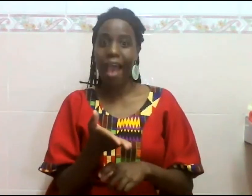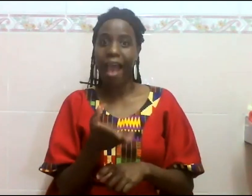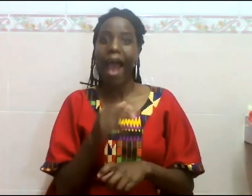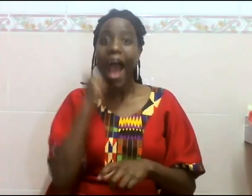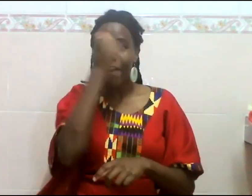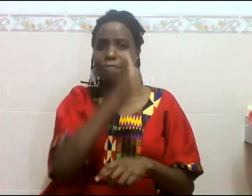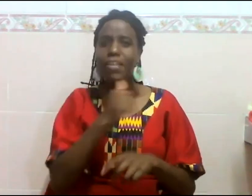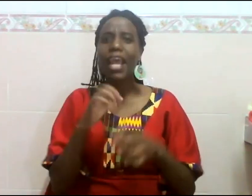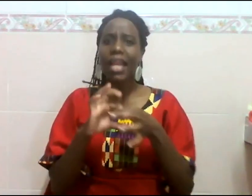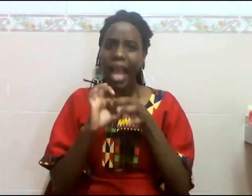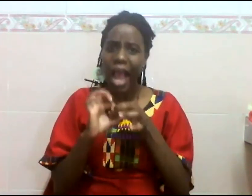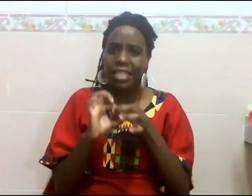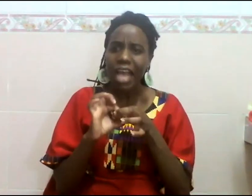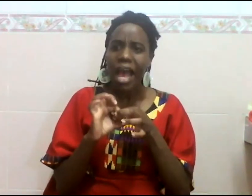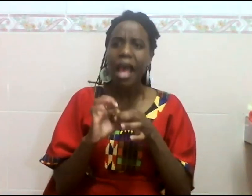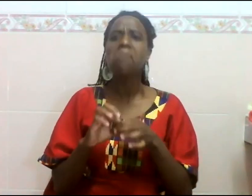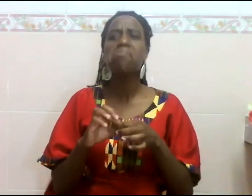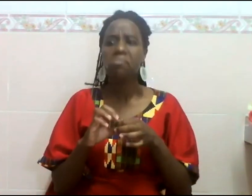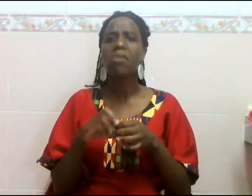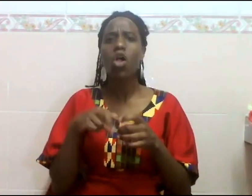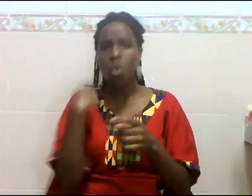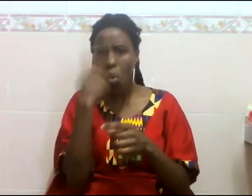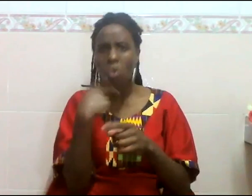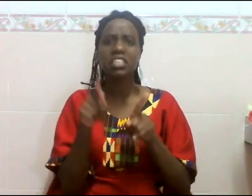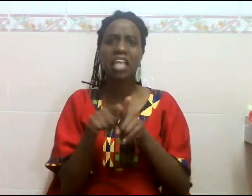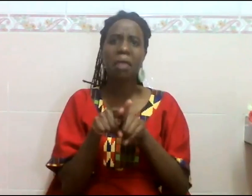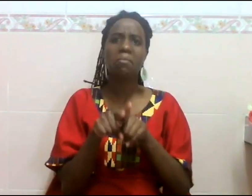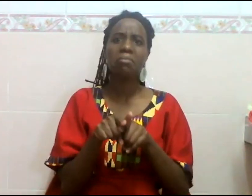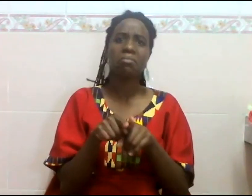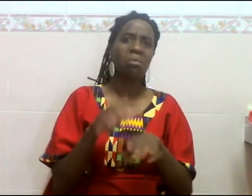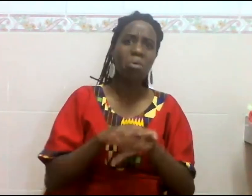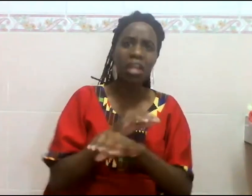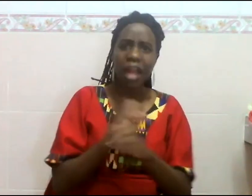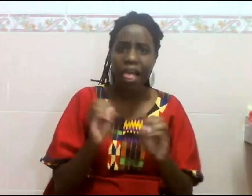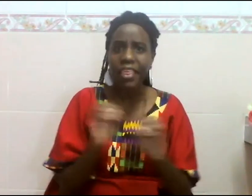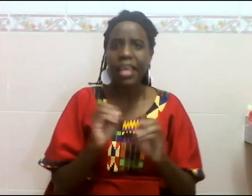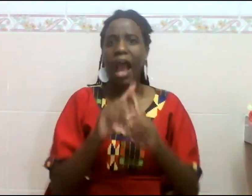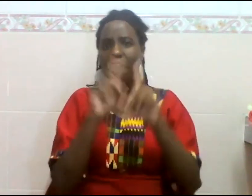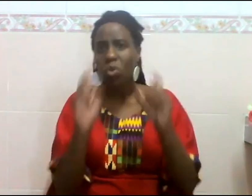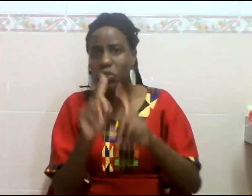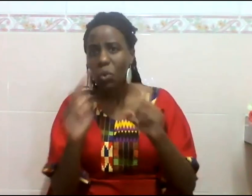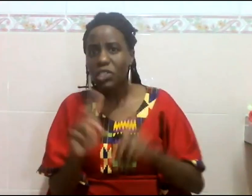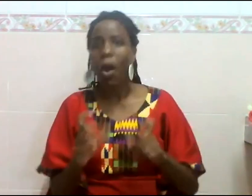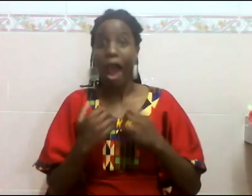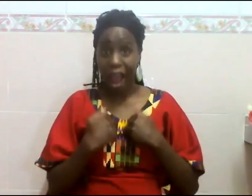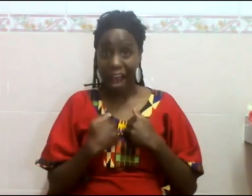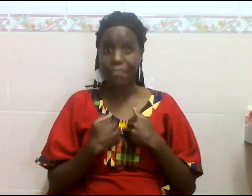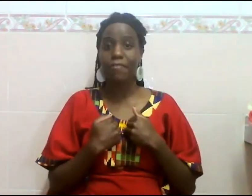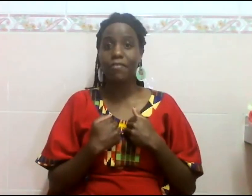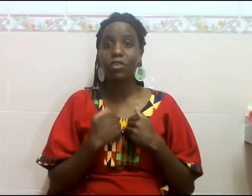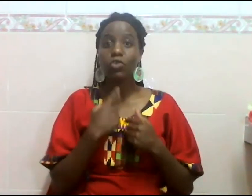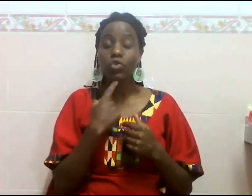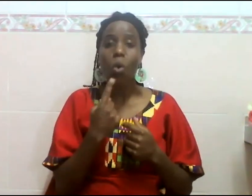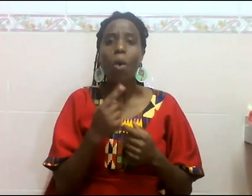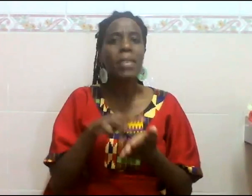they start questioning them on a lot of things. And I think this article should actually be